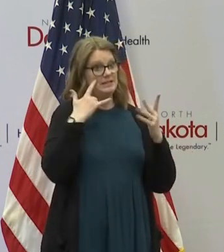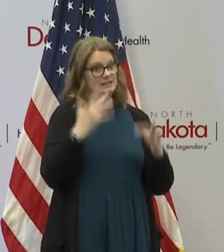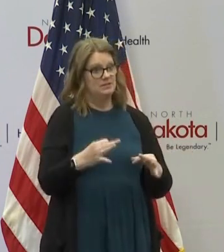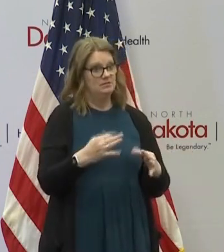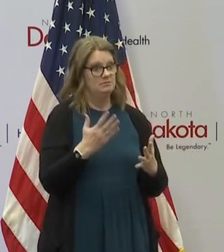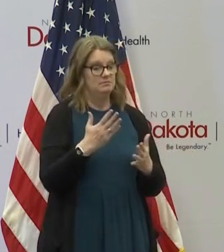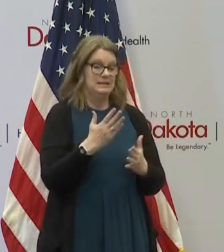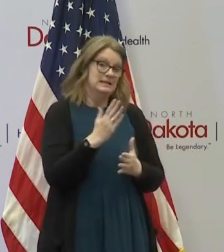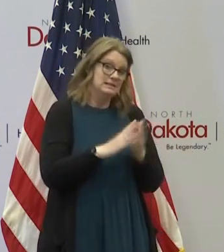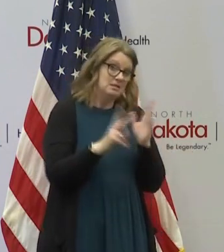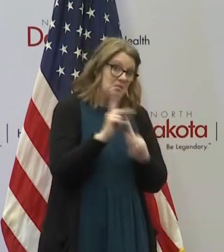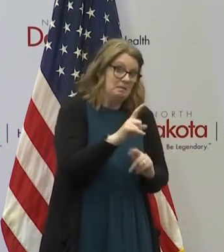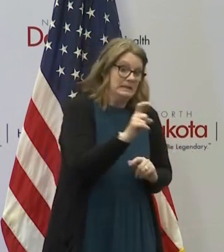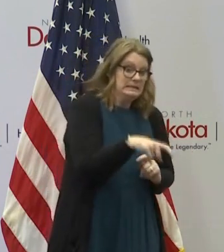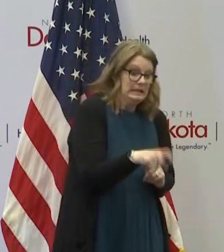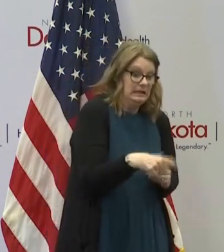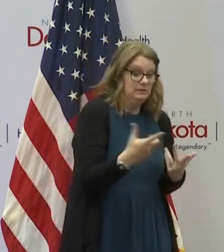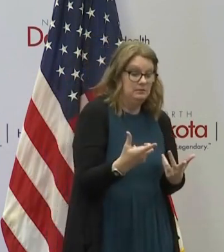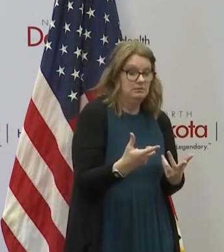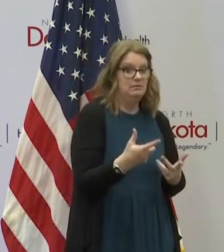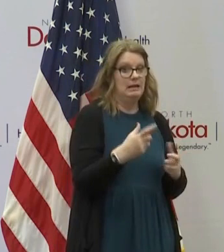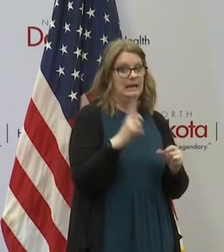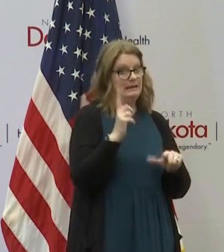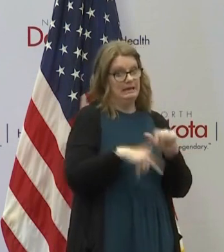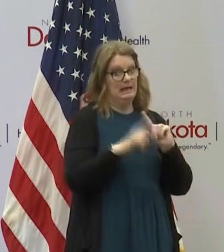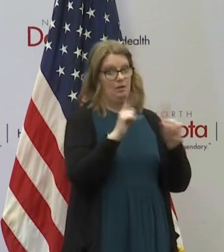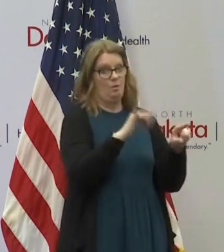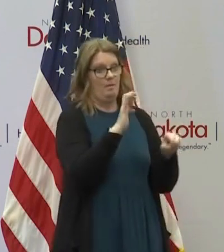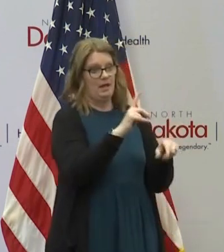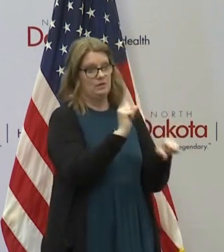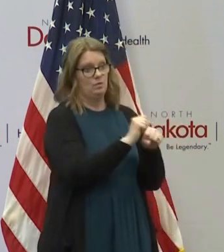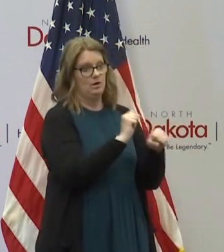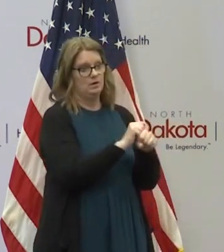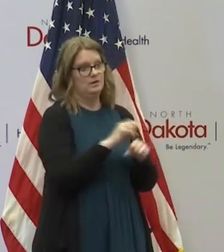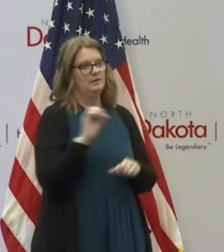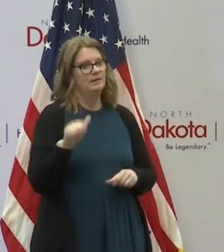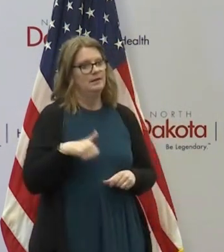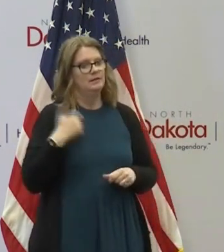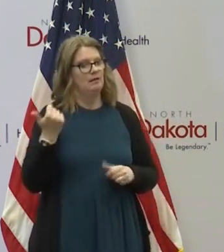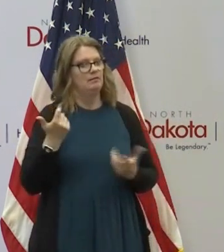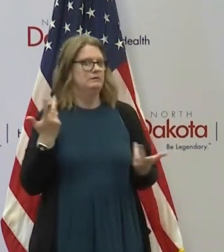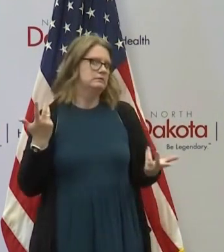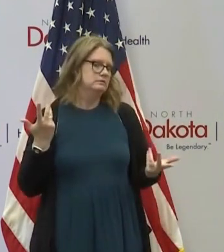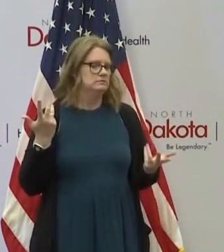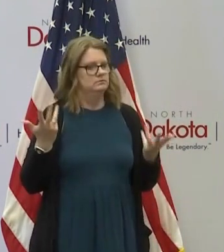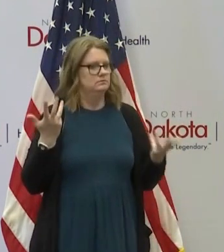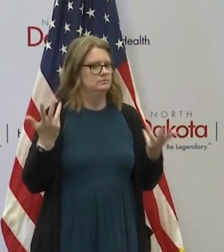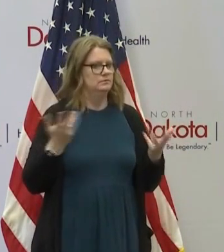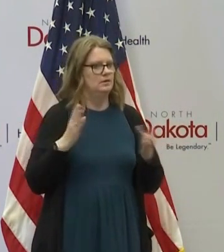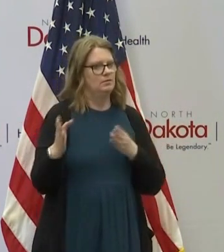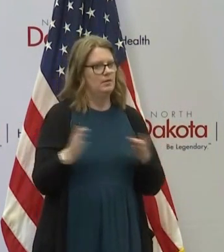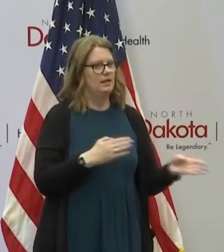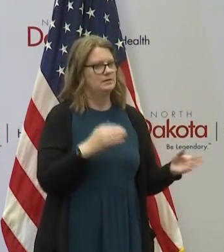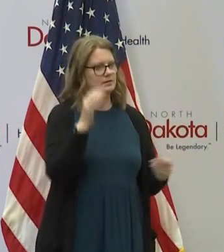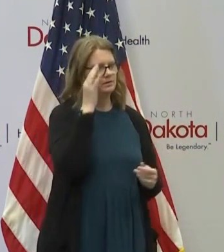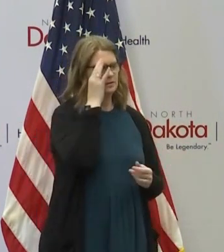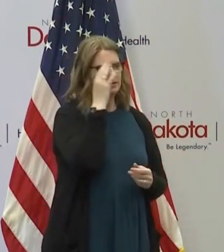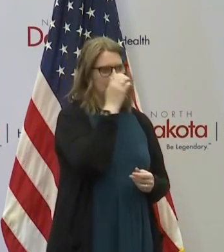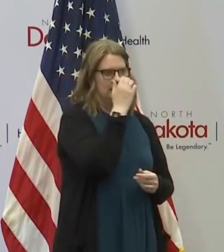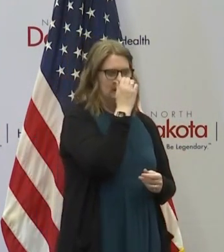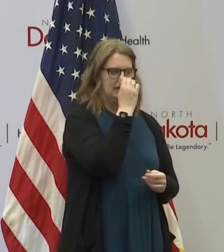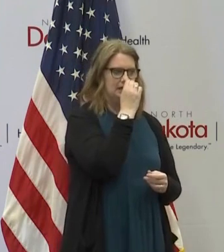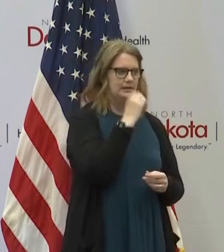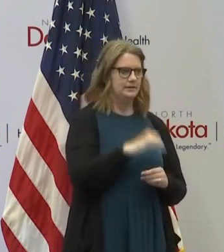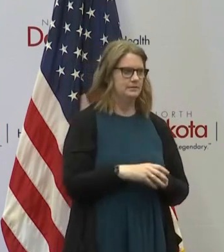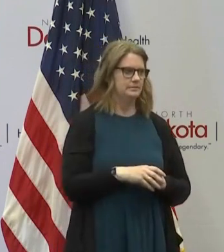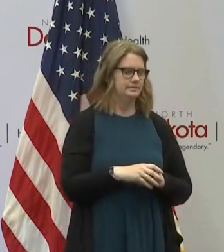obviously would be a tough decision because some people probably need it and can't go back to work. and others not so. What's your plans on that? Well,